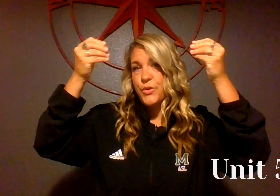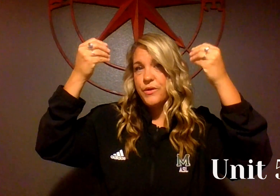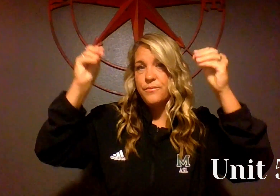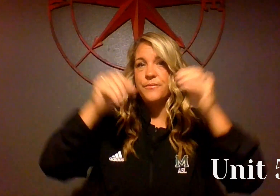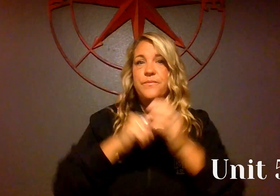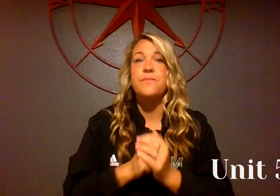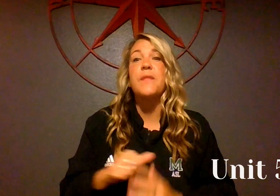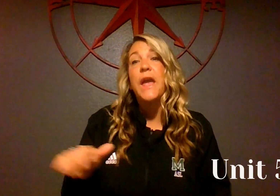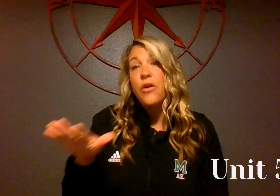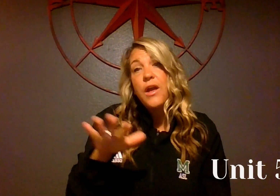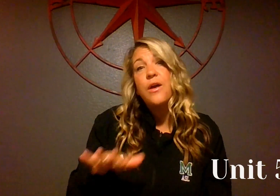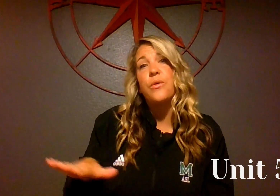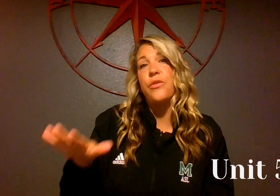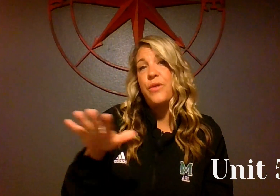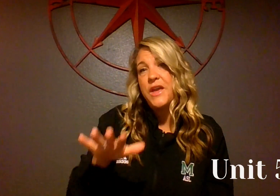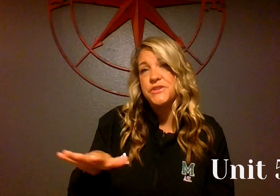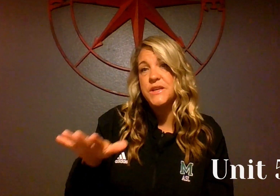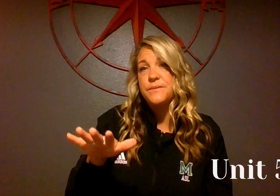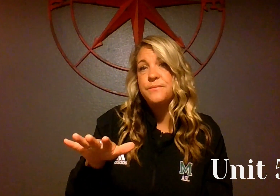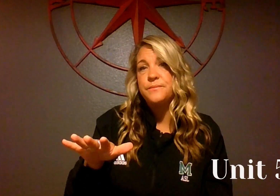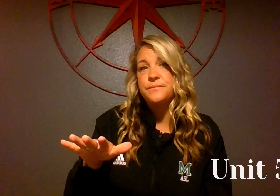Store. Area or location.